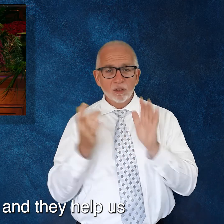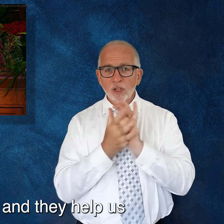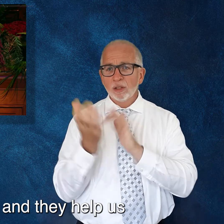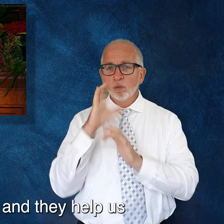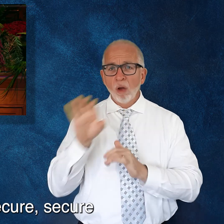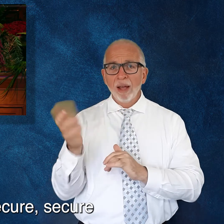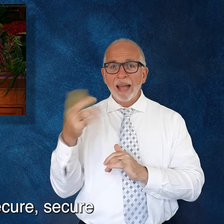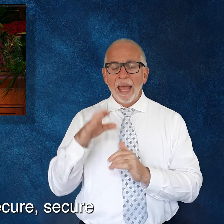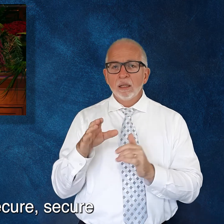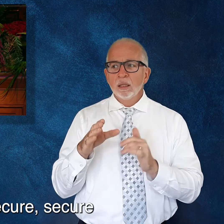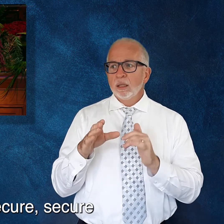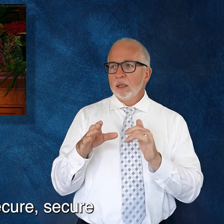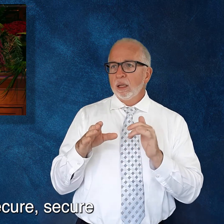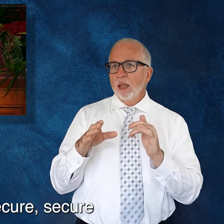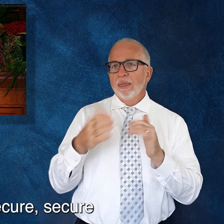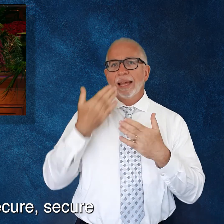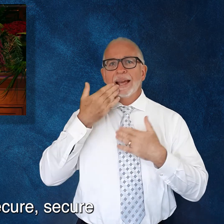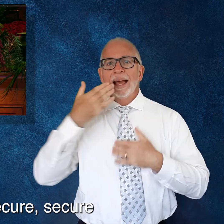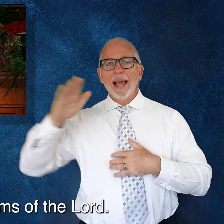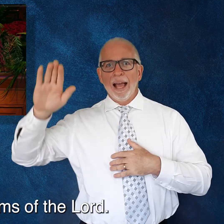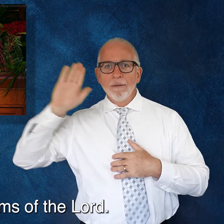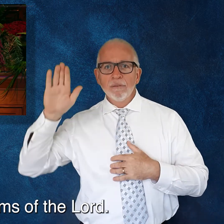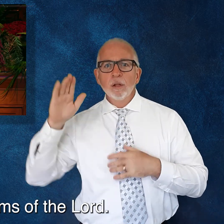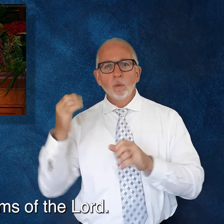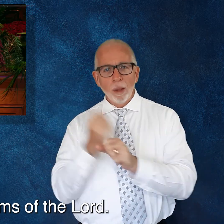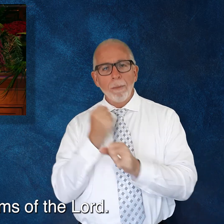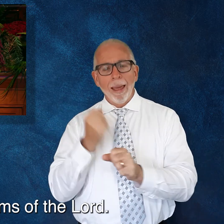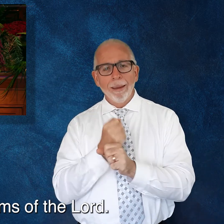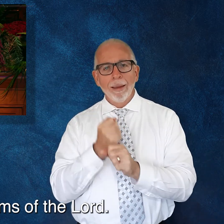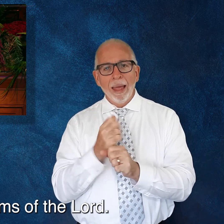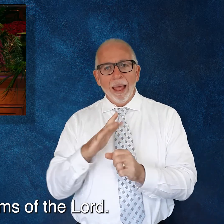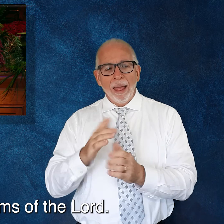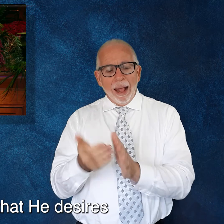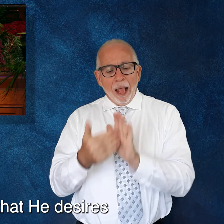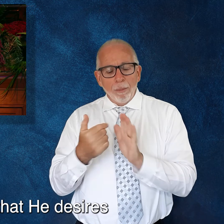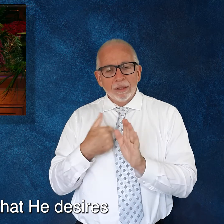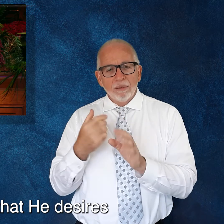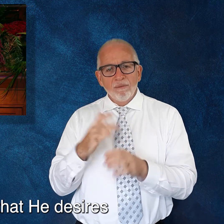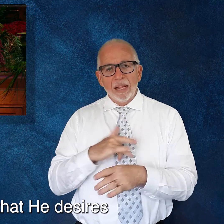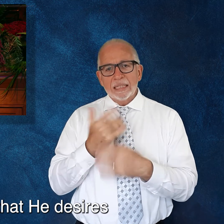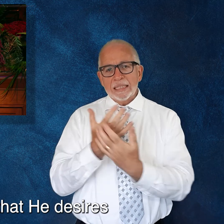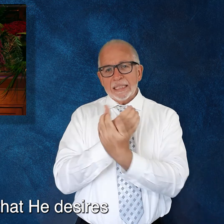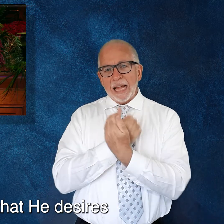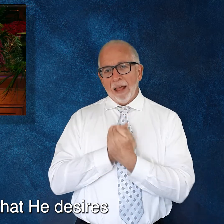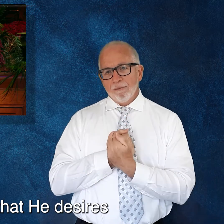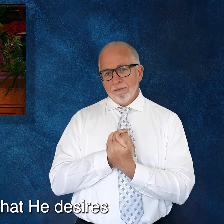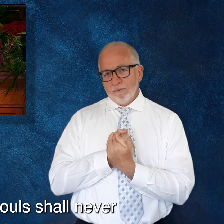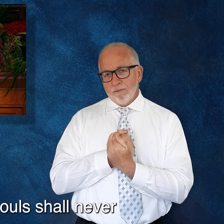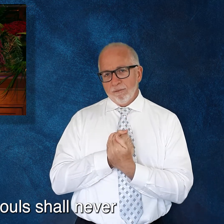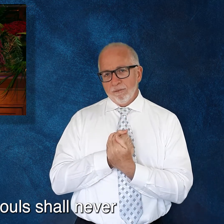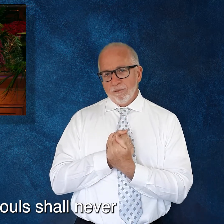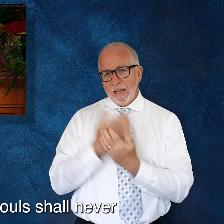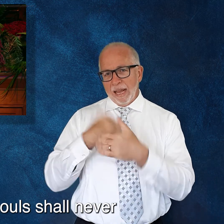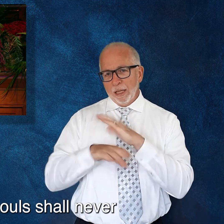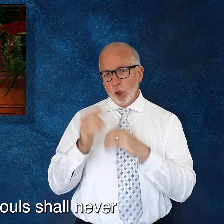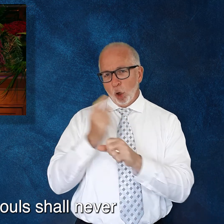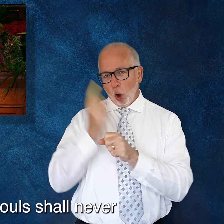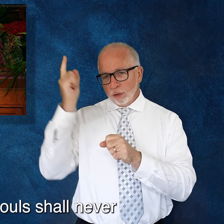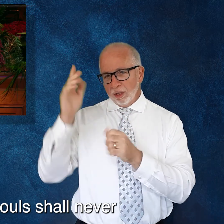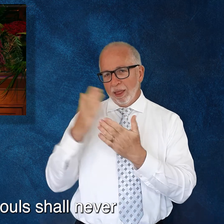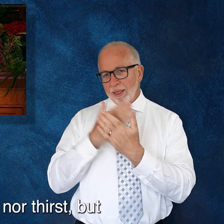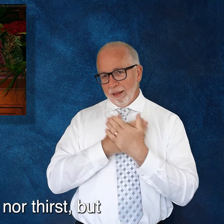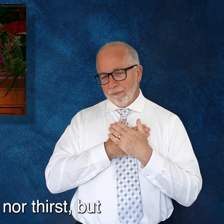and they help us feel secure in the arms of the Lord. I testify that He desires that our souls